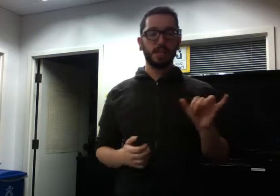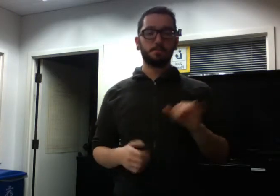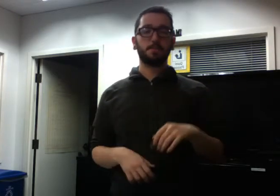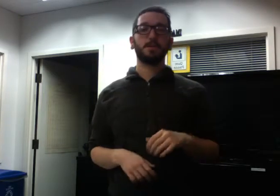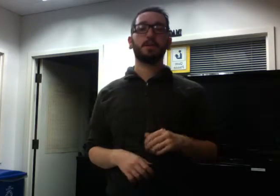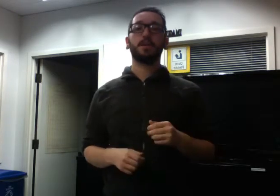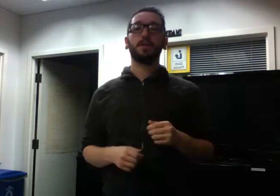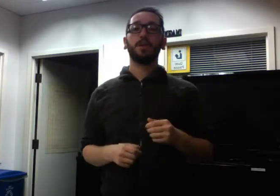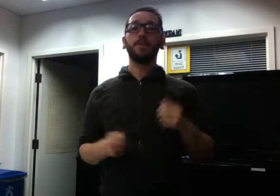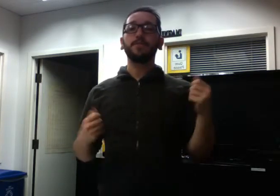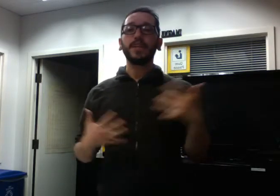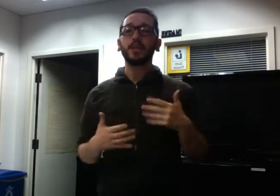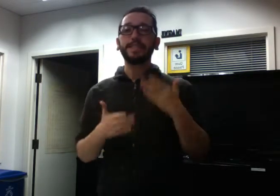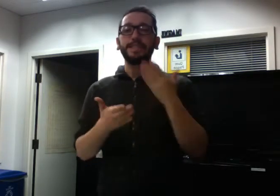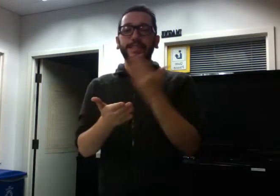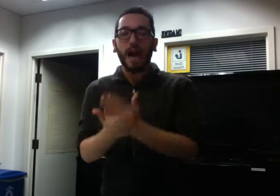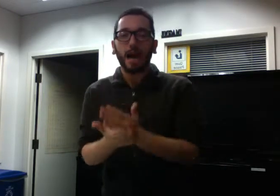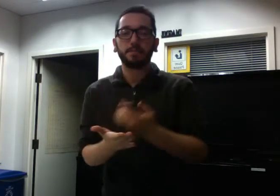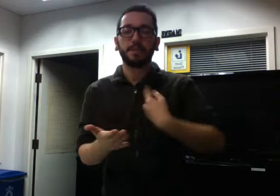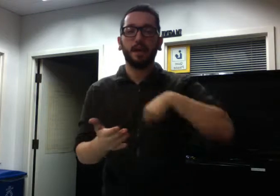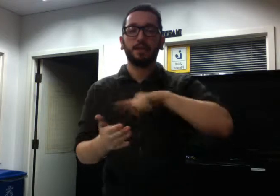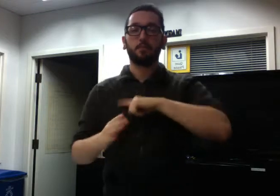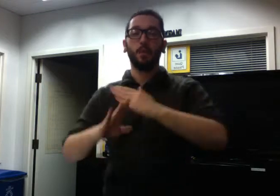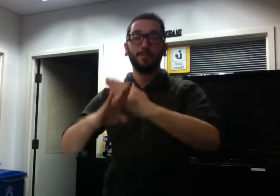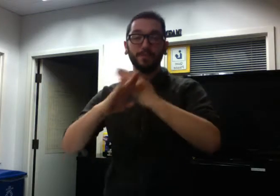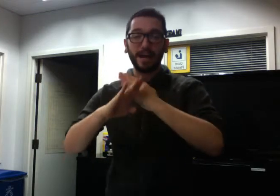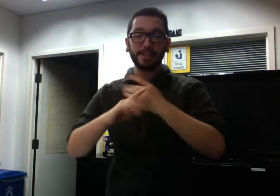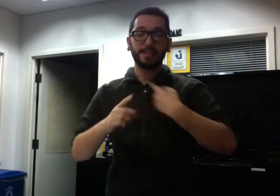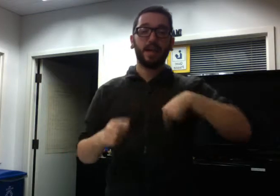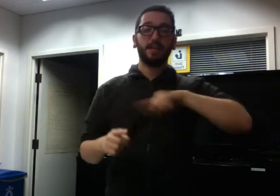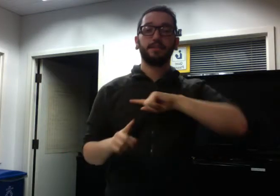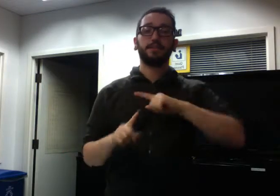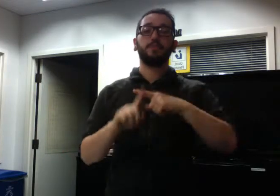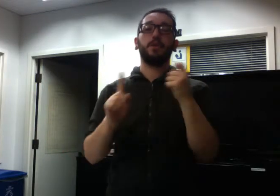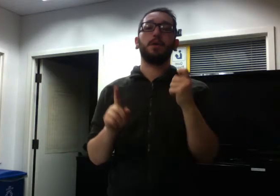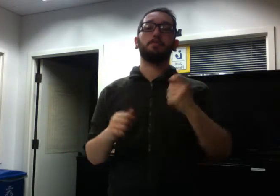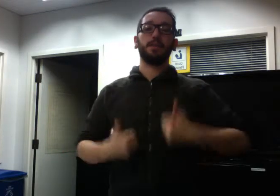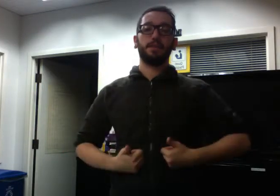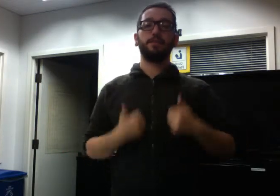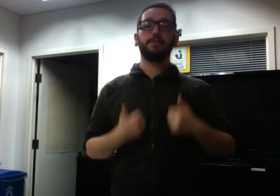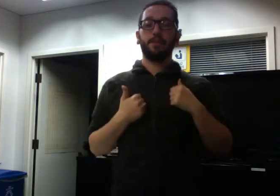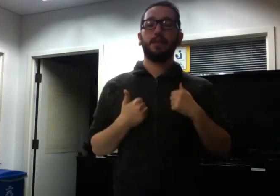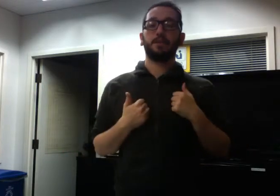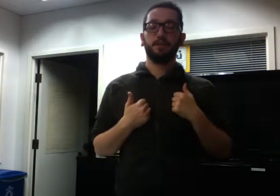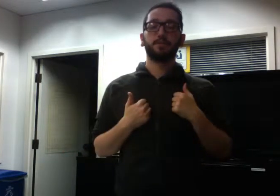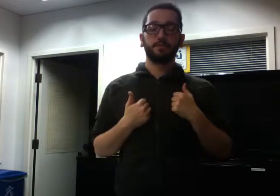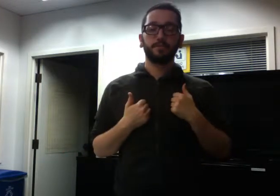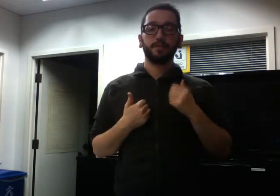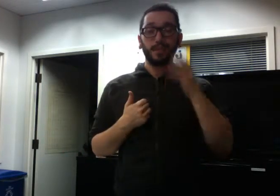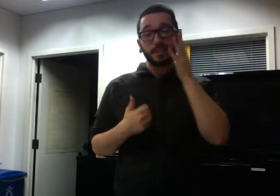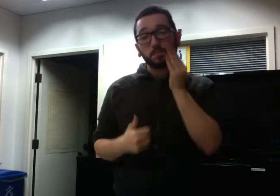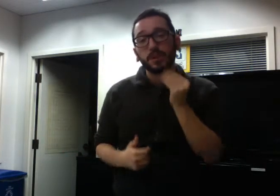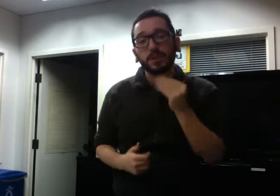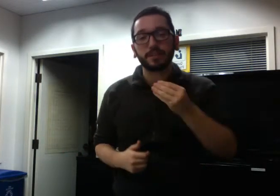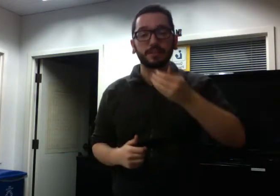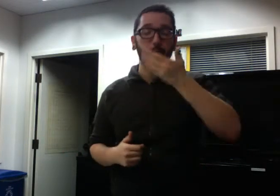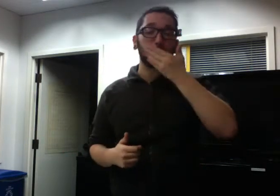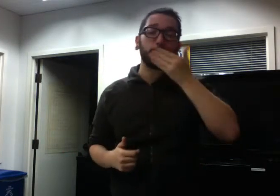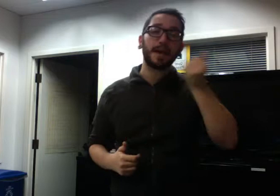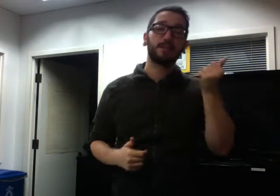our dreams and living our lives fully. We hold back from participating in life fully because we